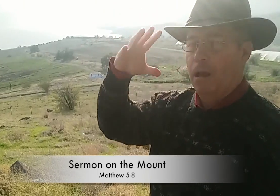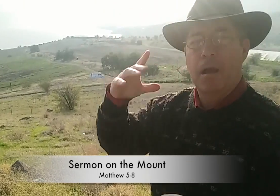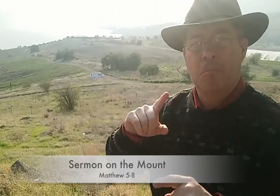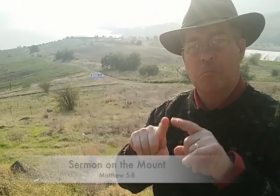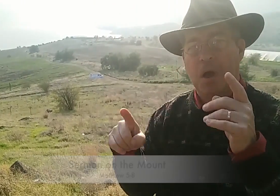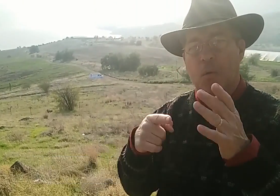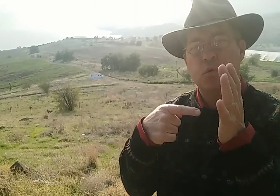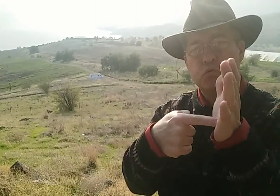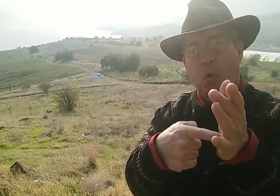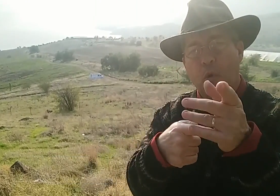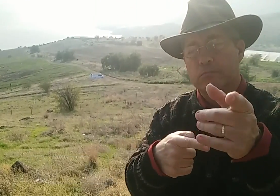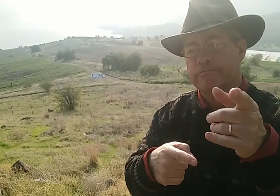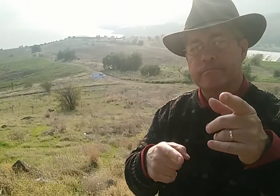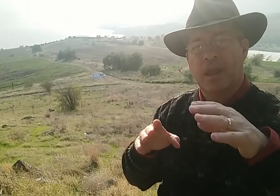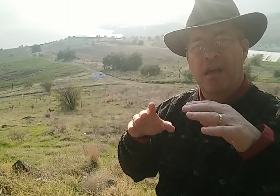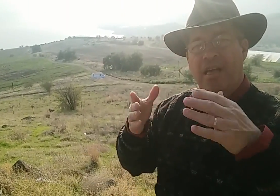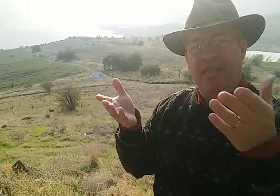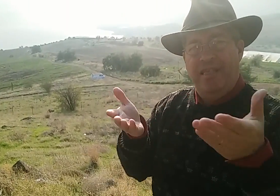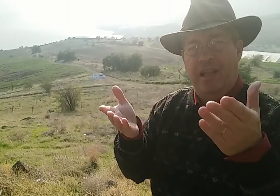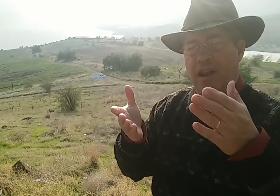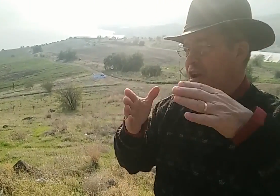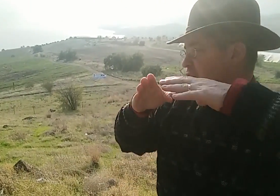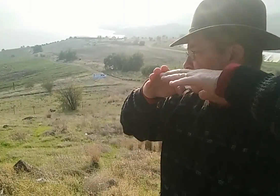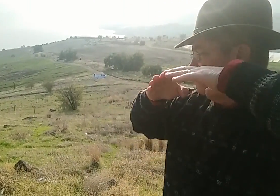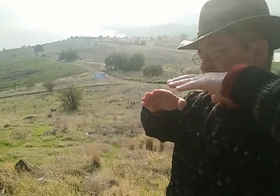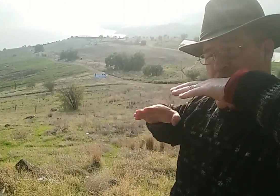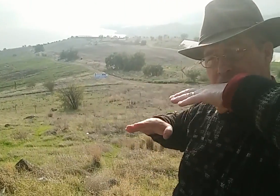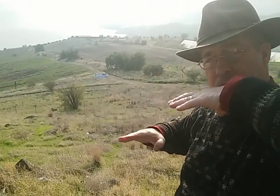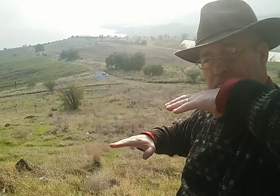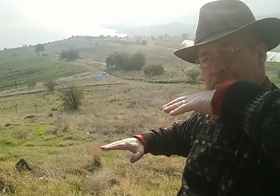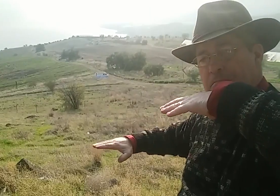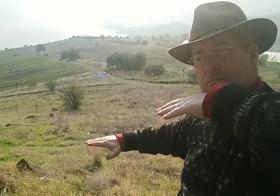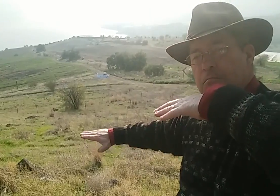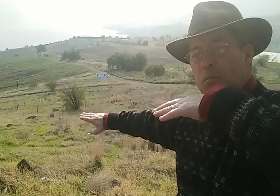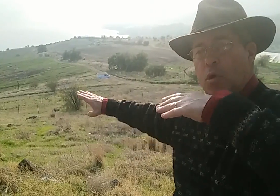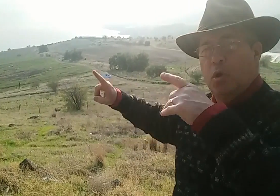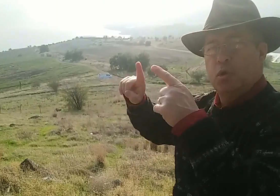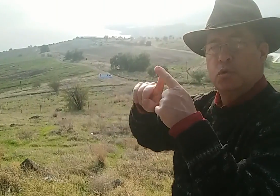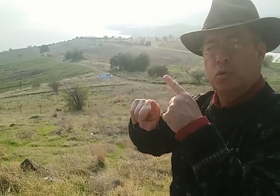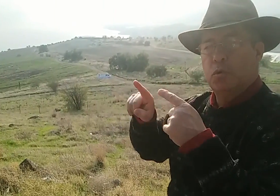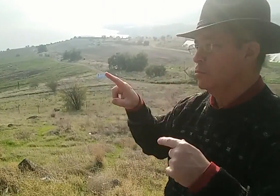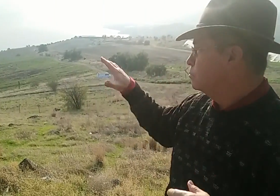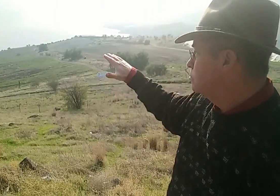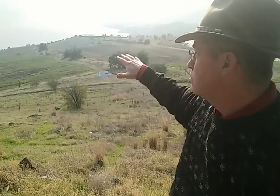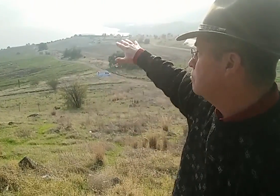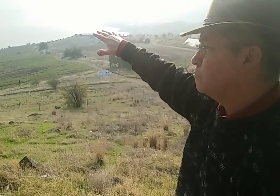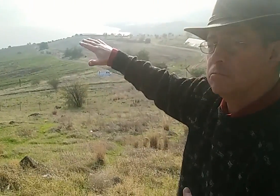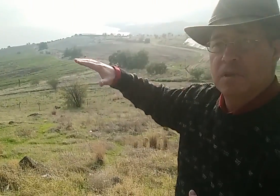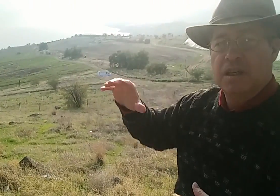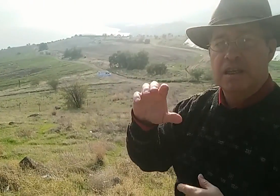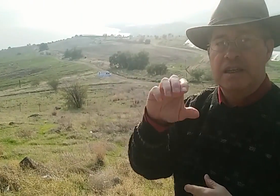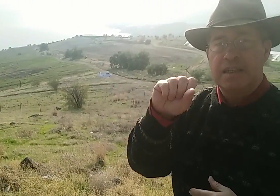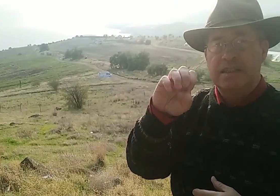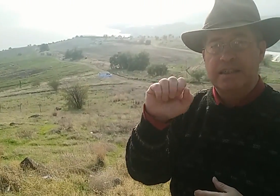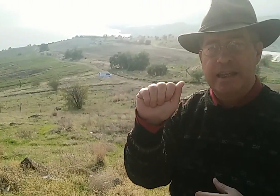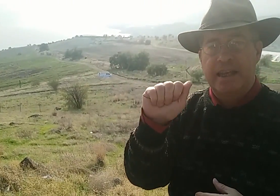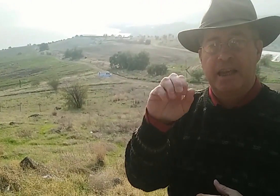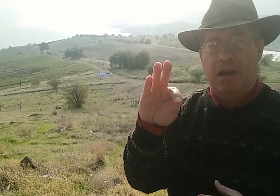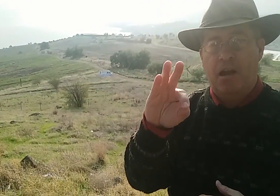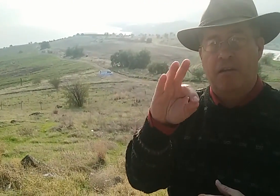This may not be a good picture. The light's a little awkward here. It's coming into the camera. It's behind us. But you'll notice the terrain here, how